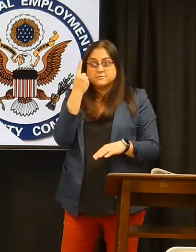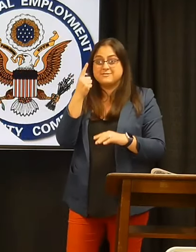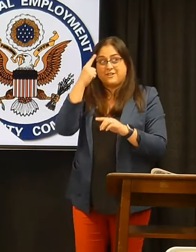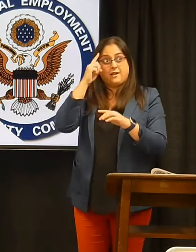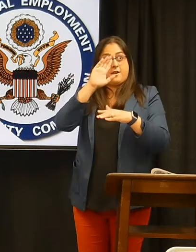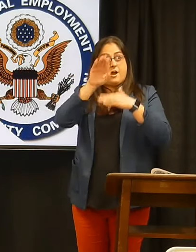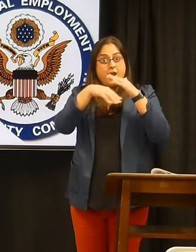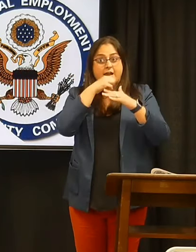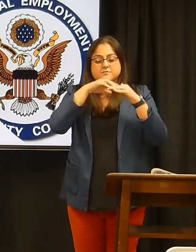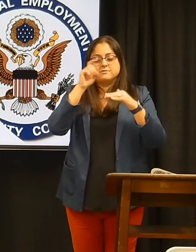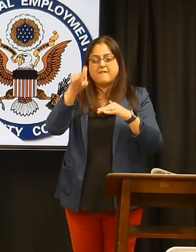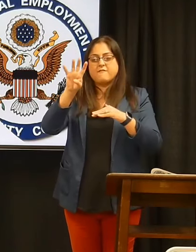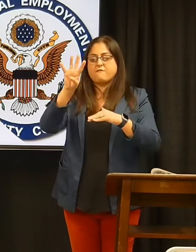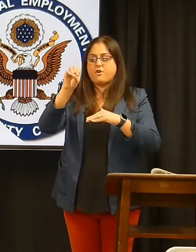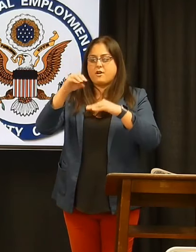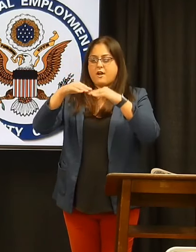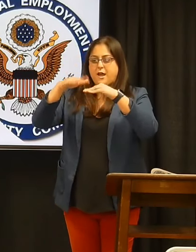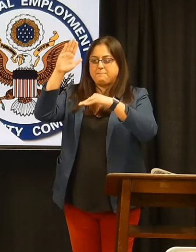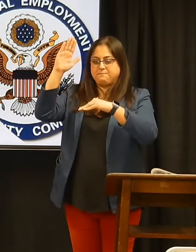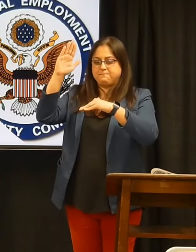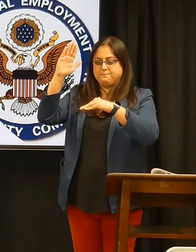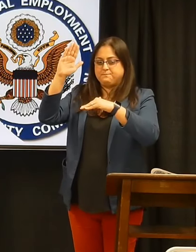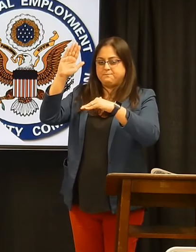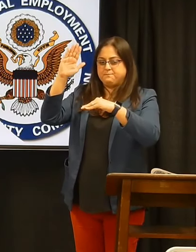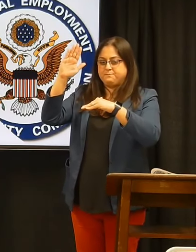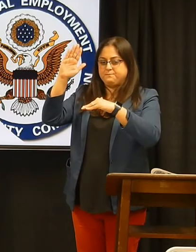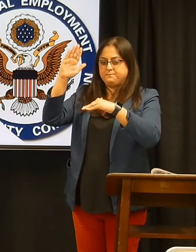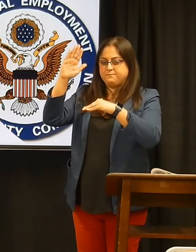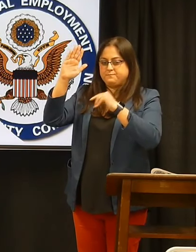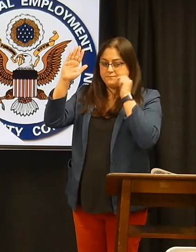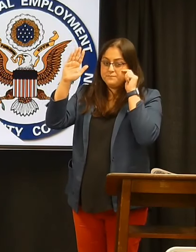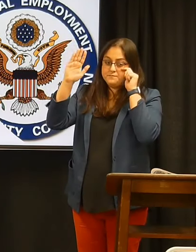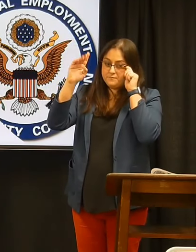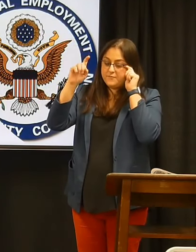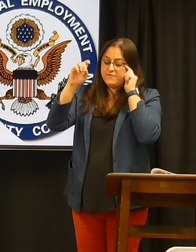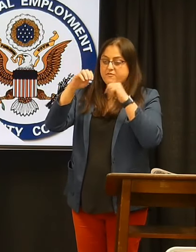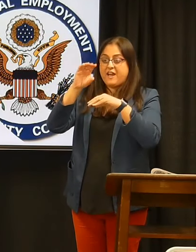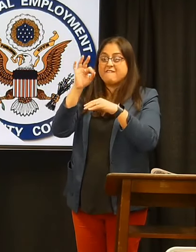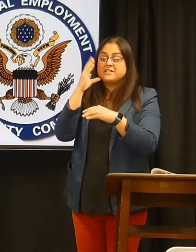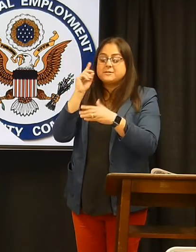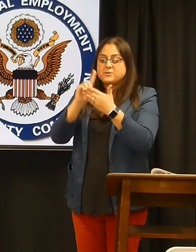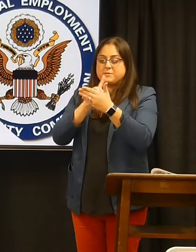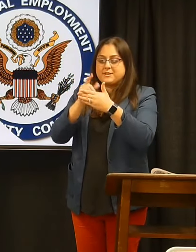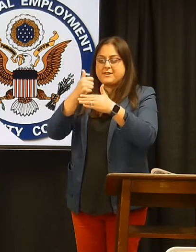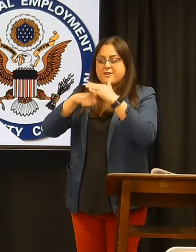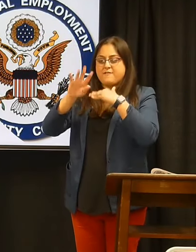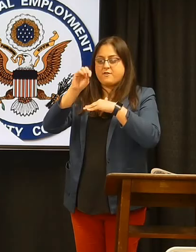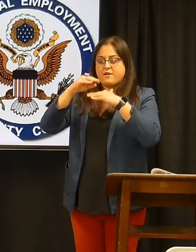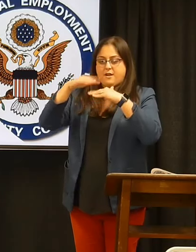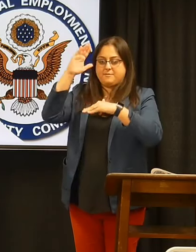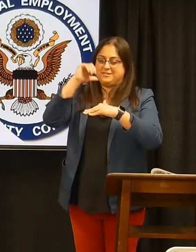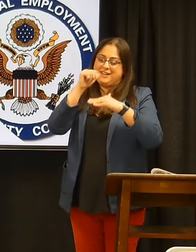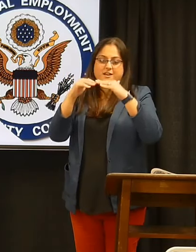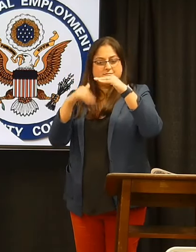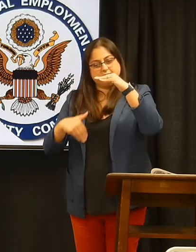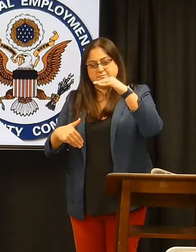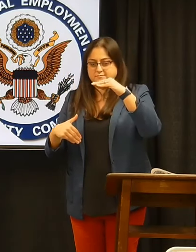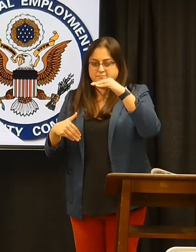Age, and you think it might be everyone, right? No matter what age, but it's actually not. It's 40 or above. If you're under